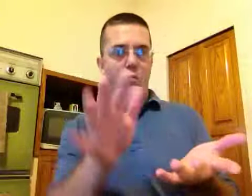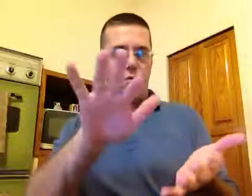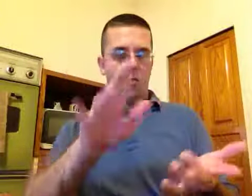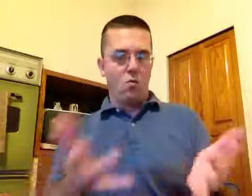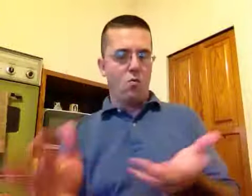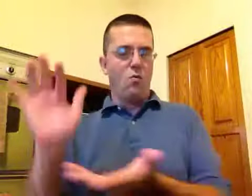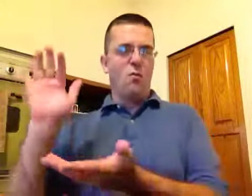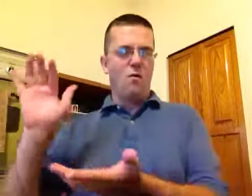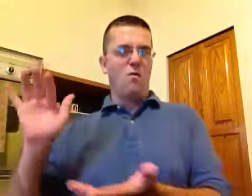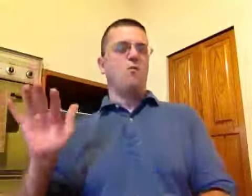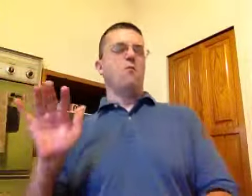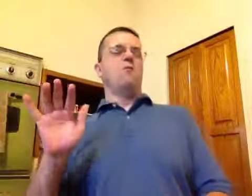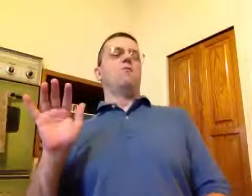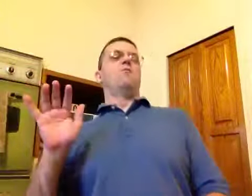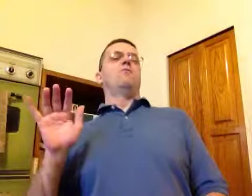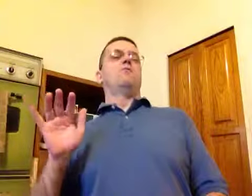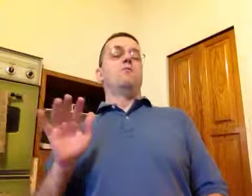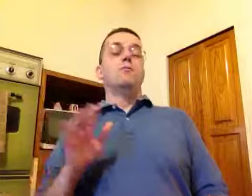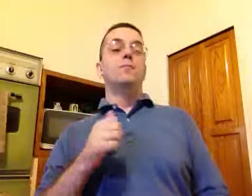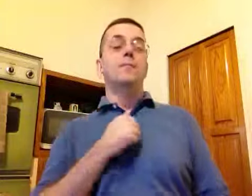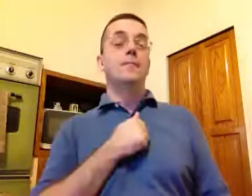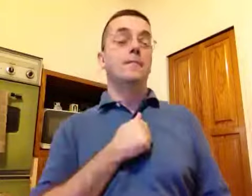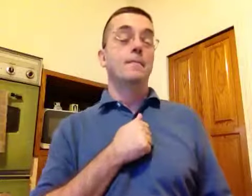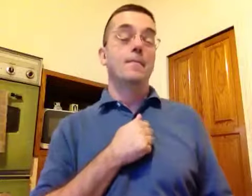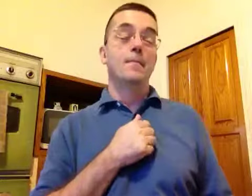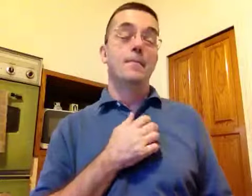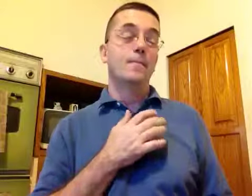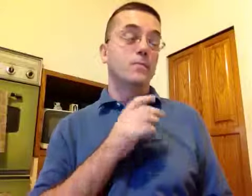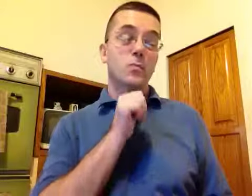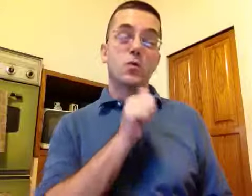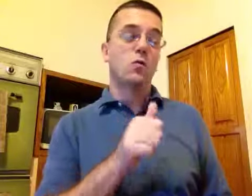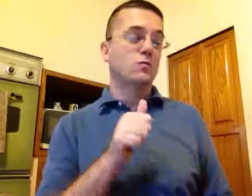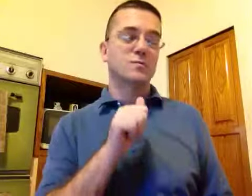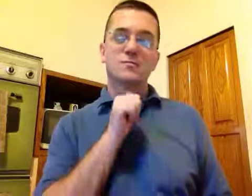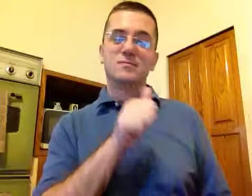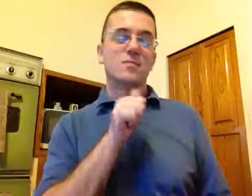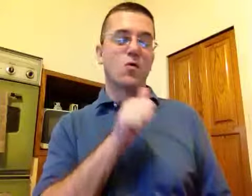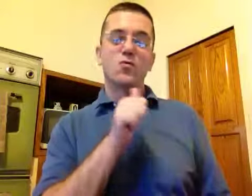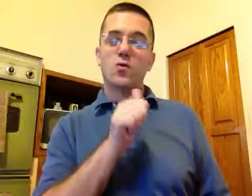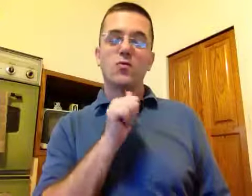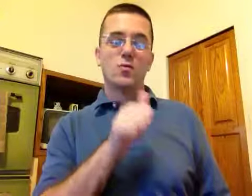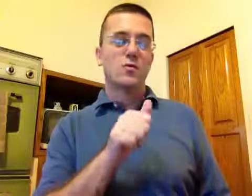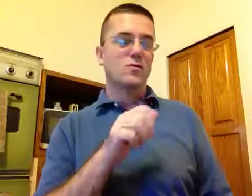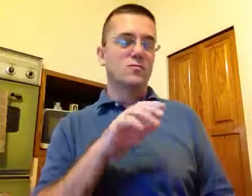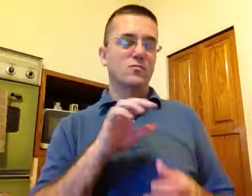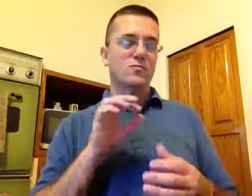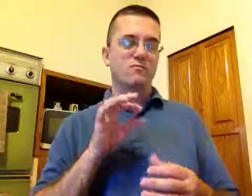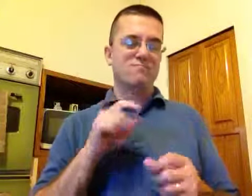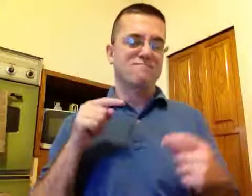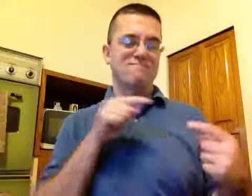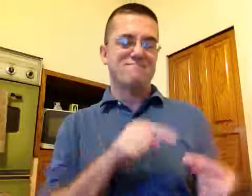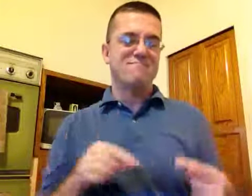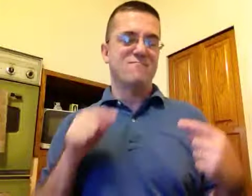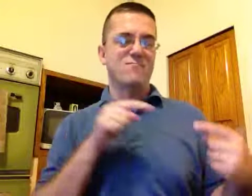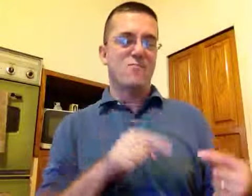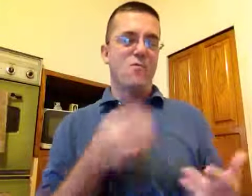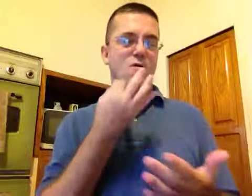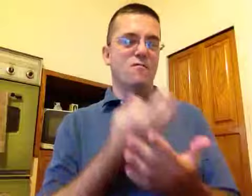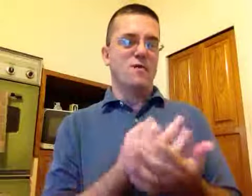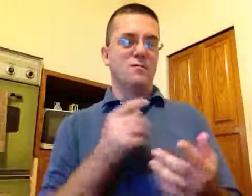do this. Please, Aaron. Please don't do this. You've fought and struggled and had financial stress for so long. Don't add to it. Hang on the line. I'm going to